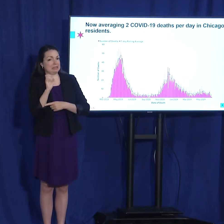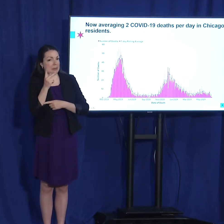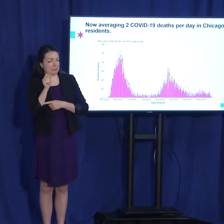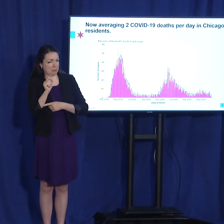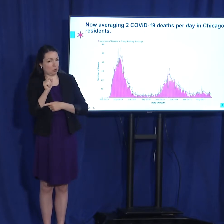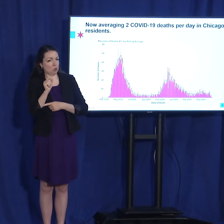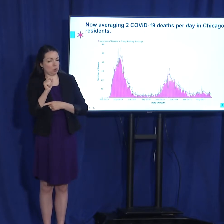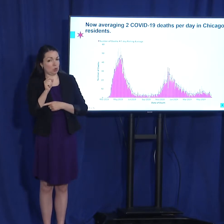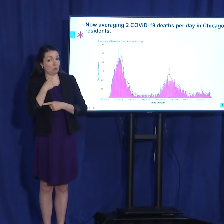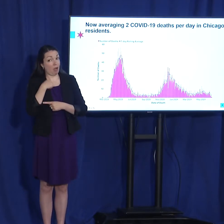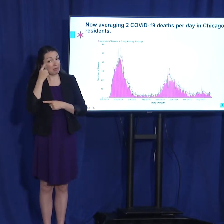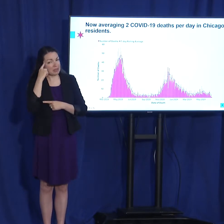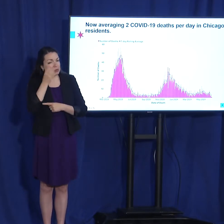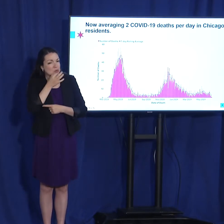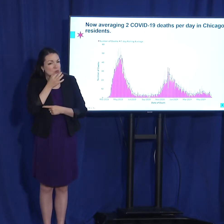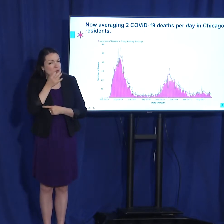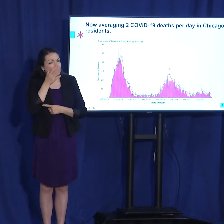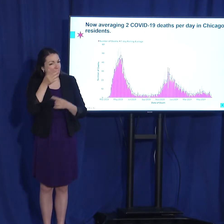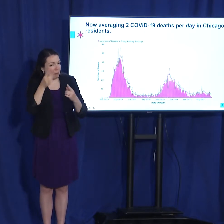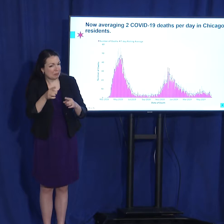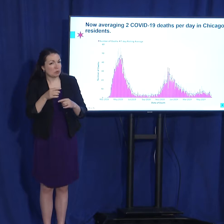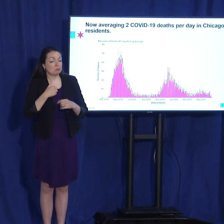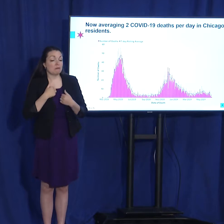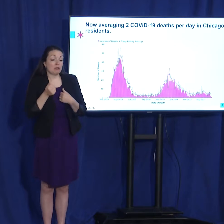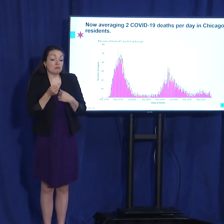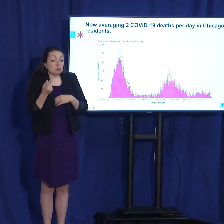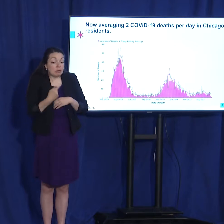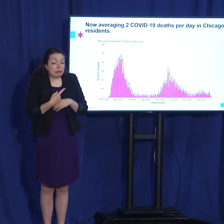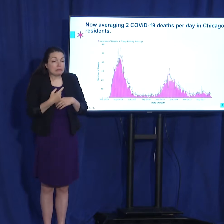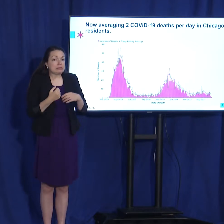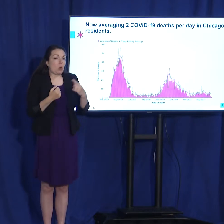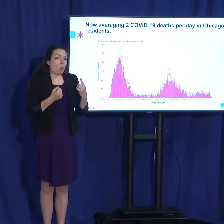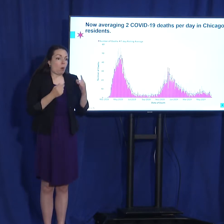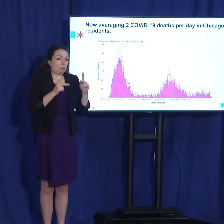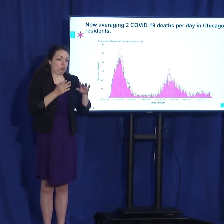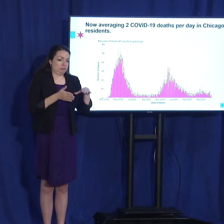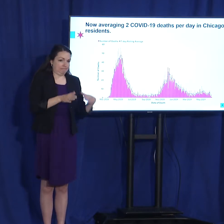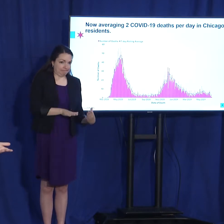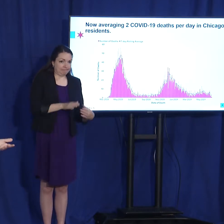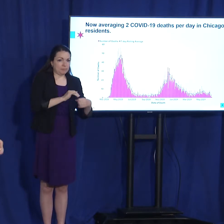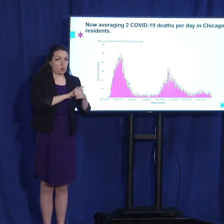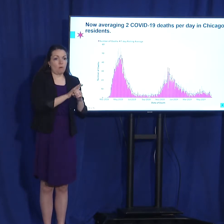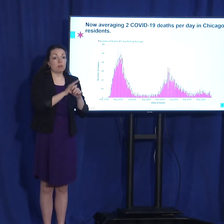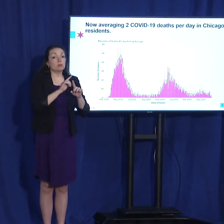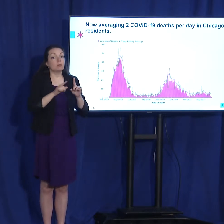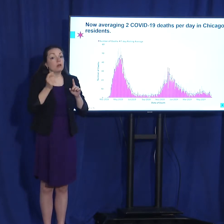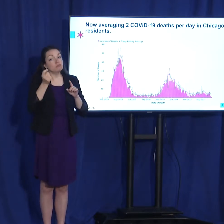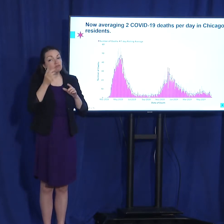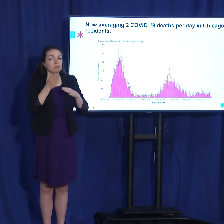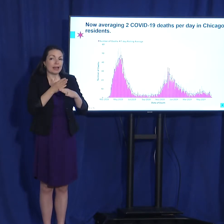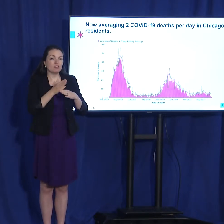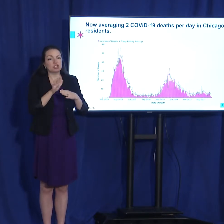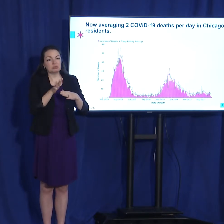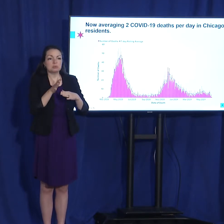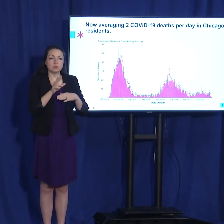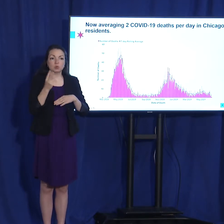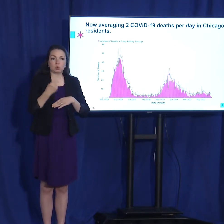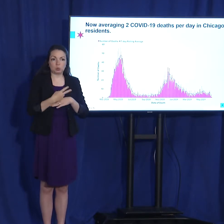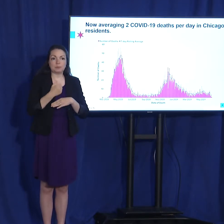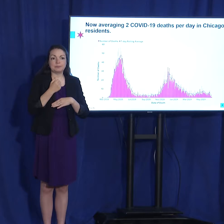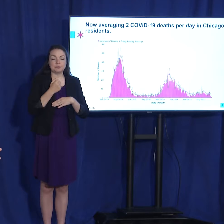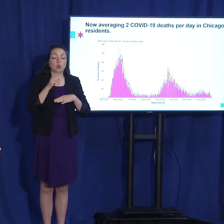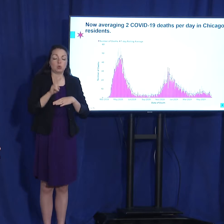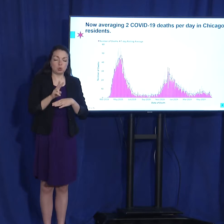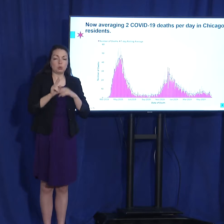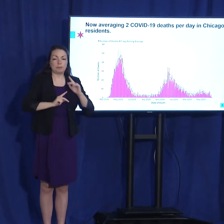do think it will be coming soon. We've had a couple of days with just 1 COVID death, but our average is still at 2 per day. So